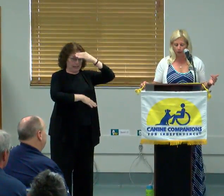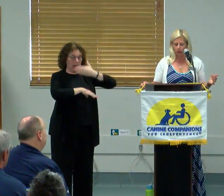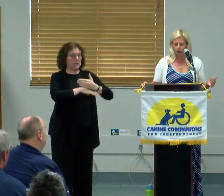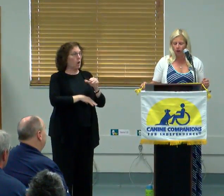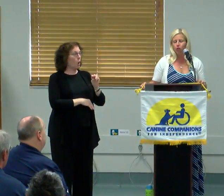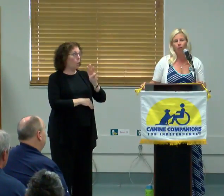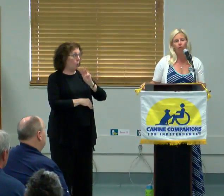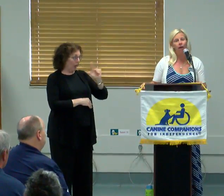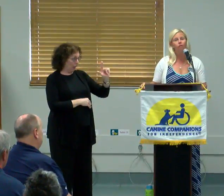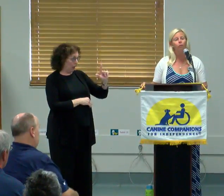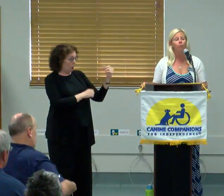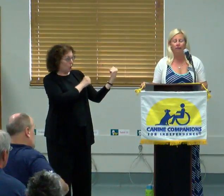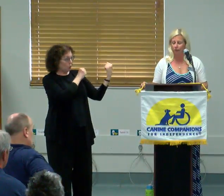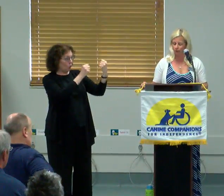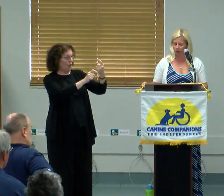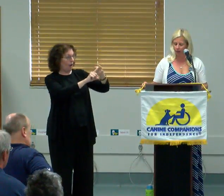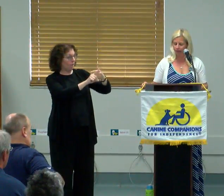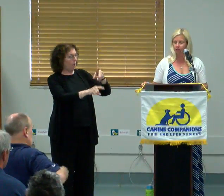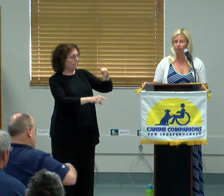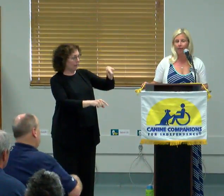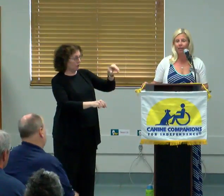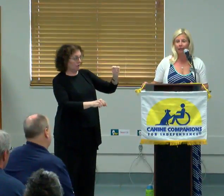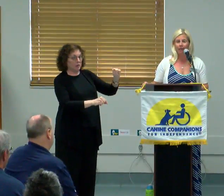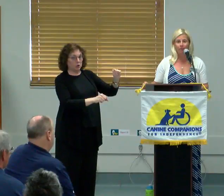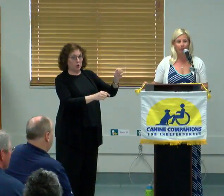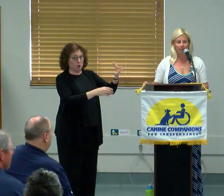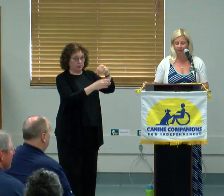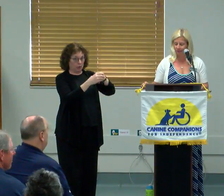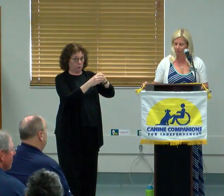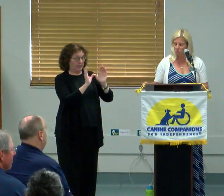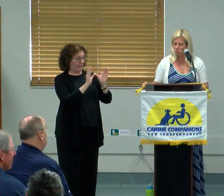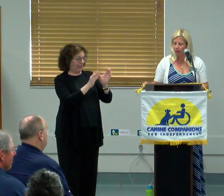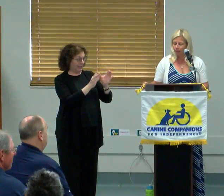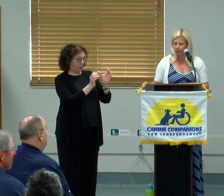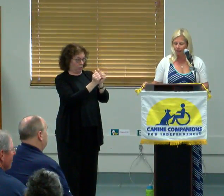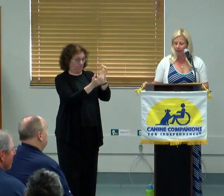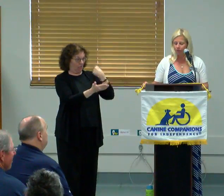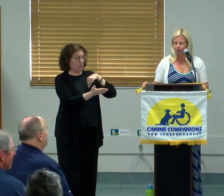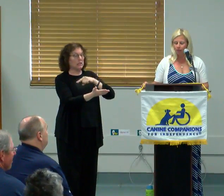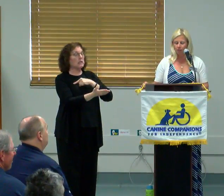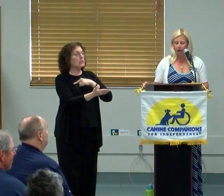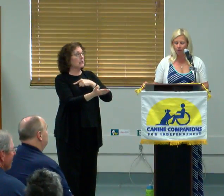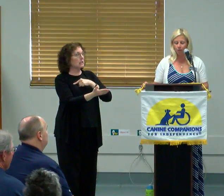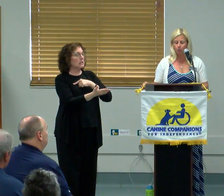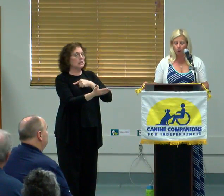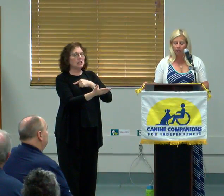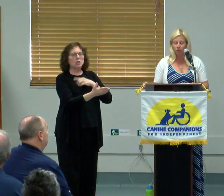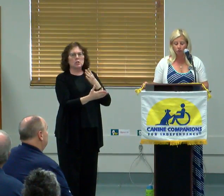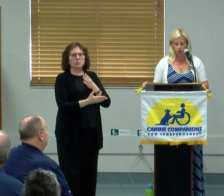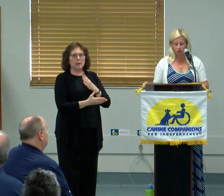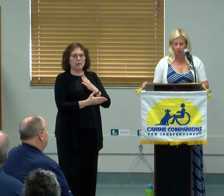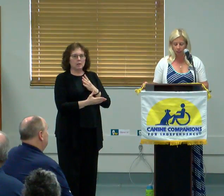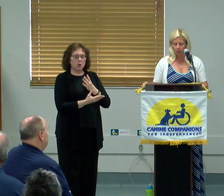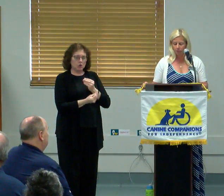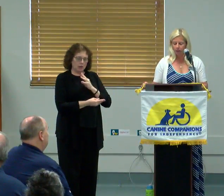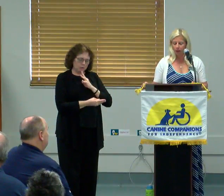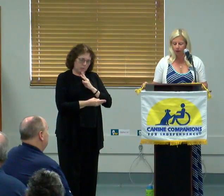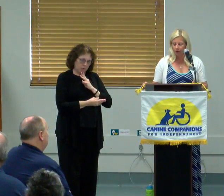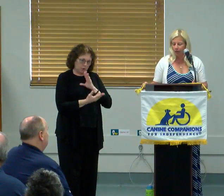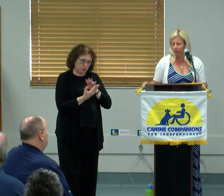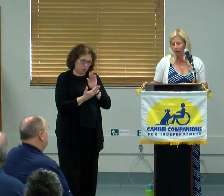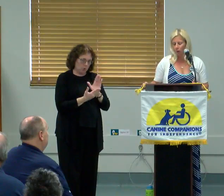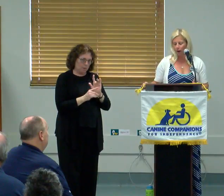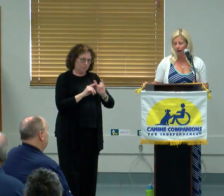son, Will, drove down from Pennsylvania to be in class with us. Debbie has been a soft-spoken student,